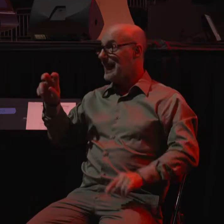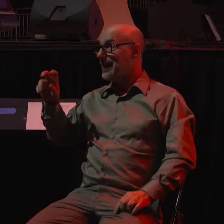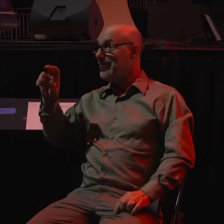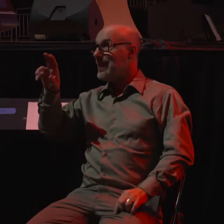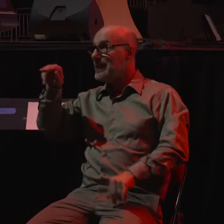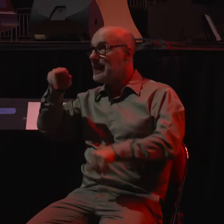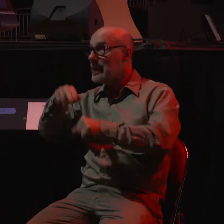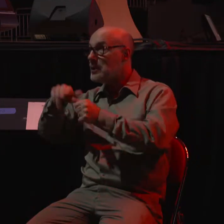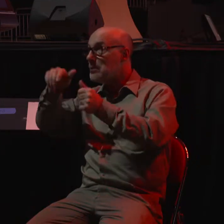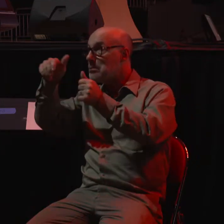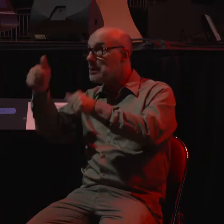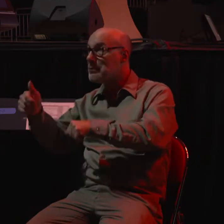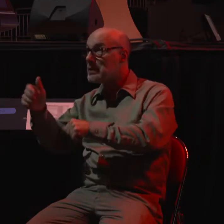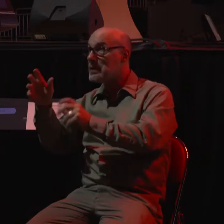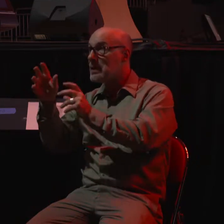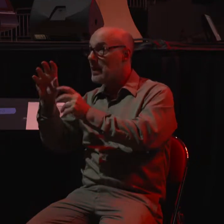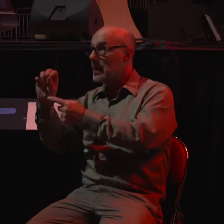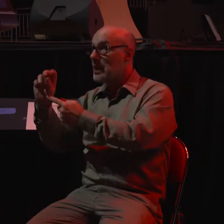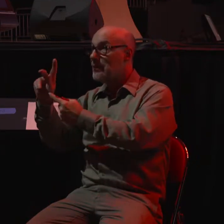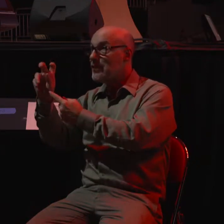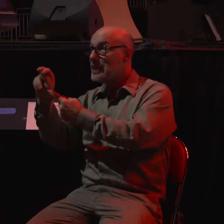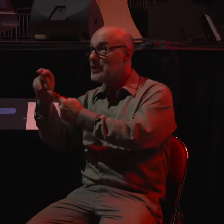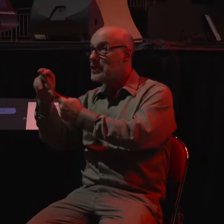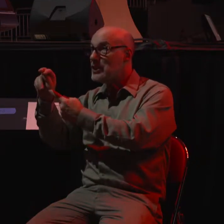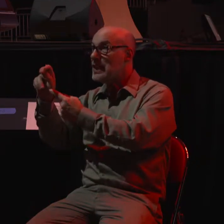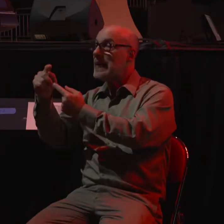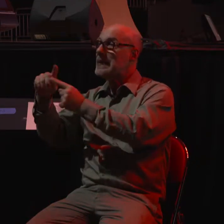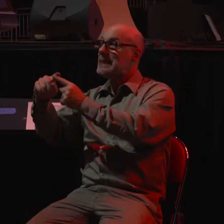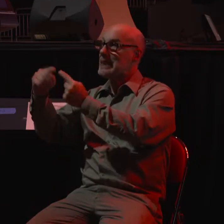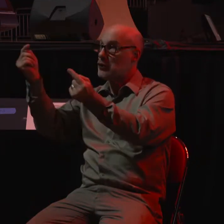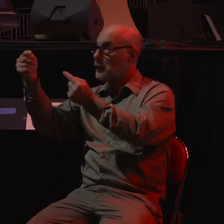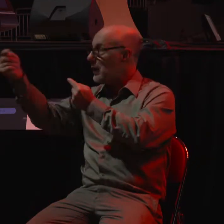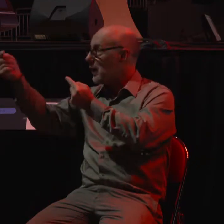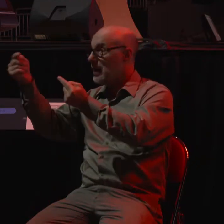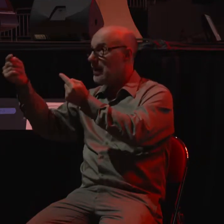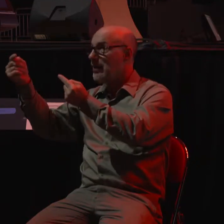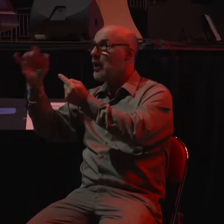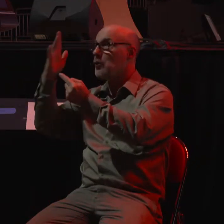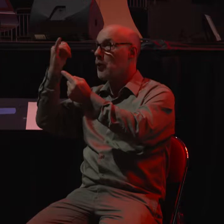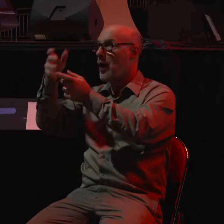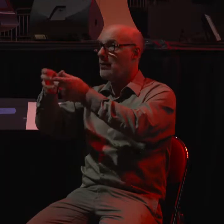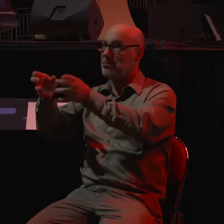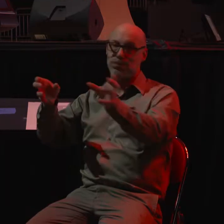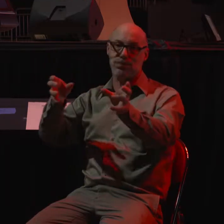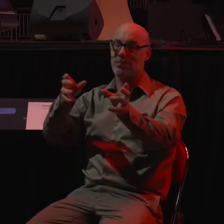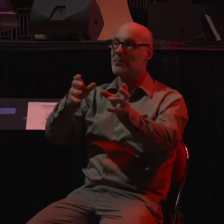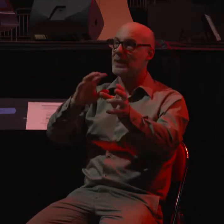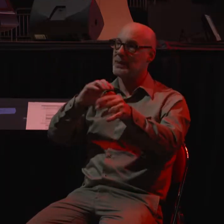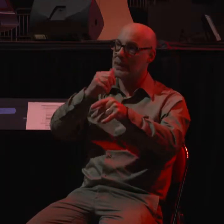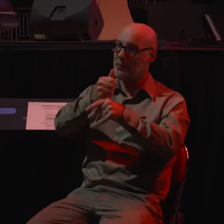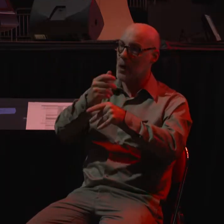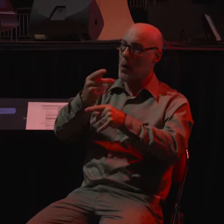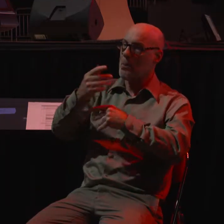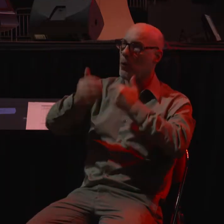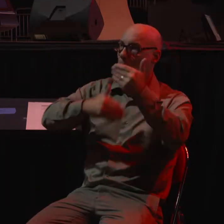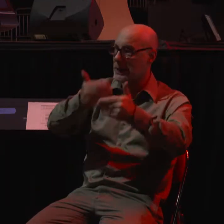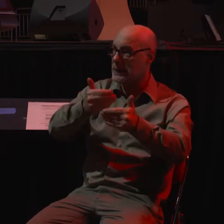is the reason which led to the founding of the Progressive National Baptist Convention in 1961.